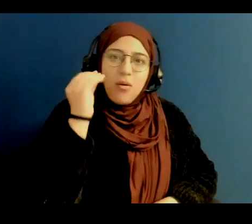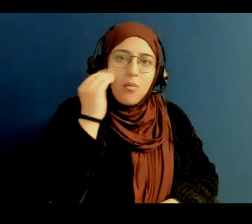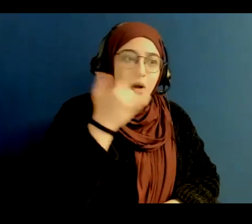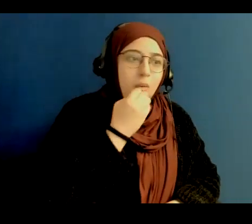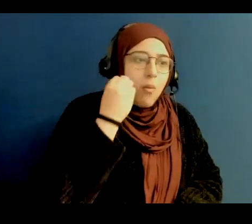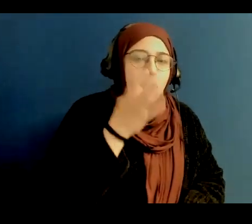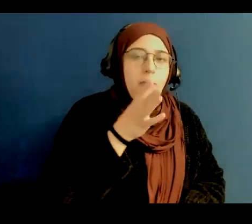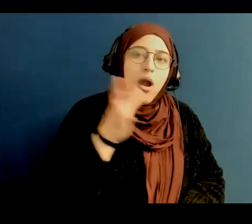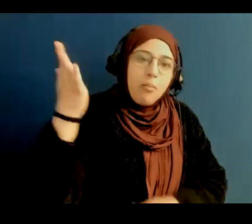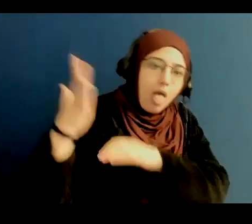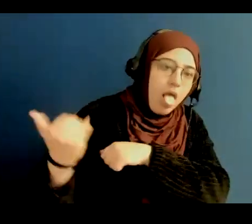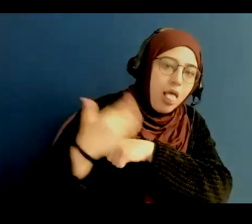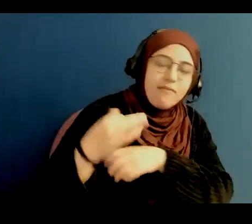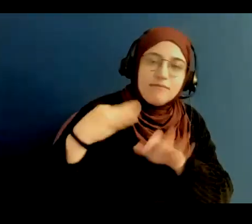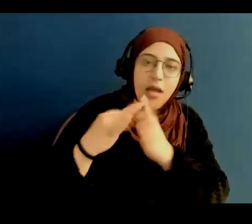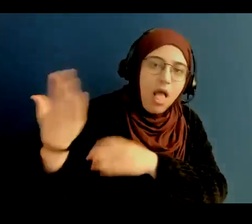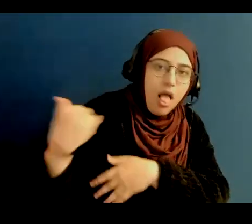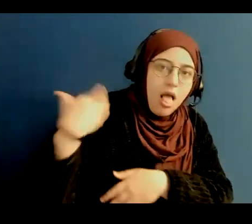interesting things that's always popping up.